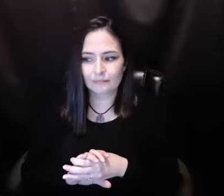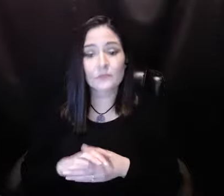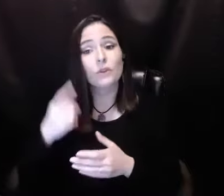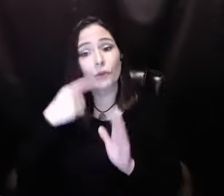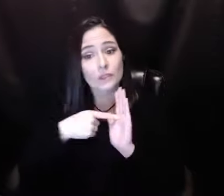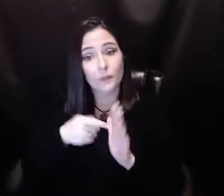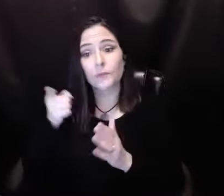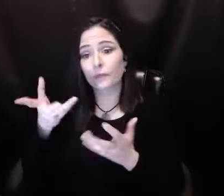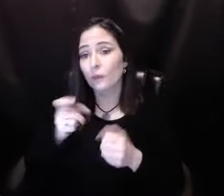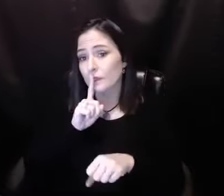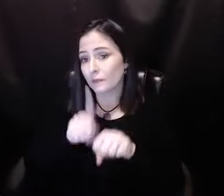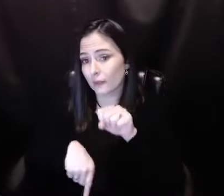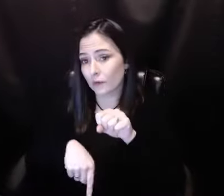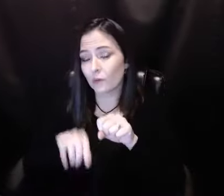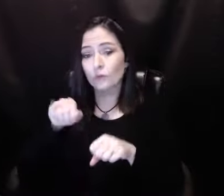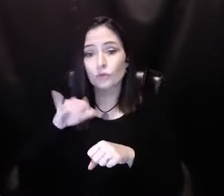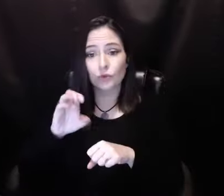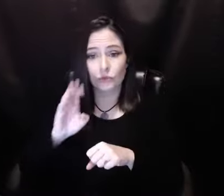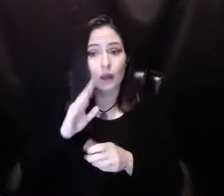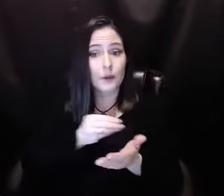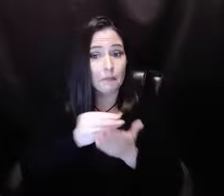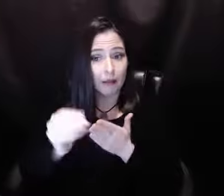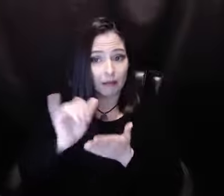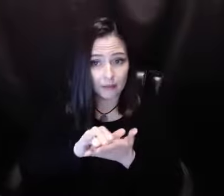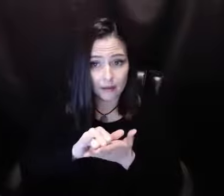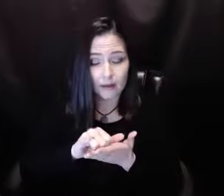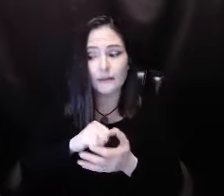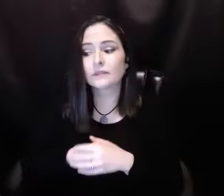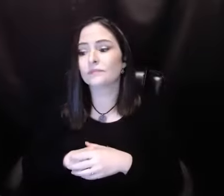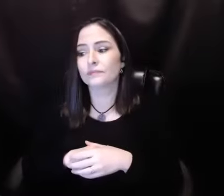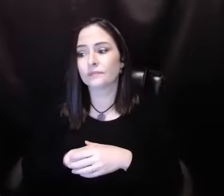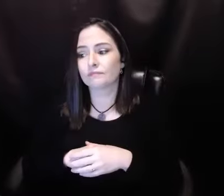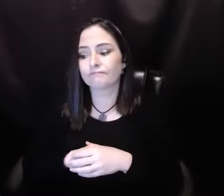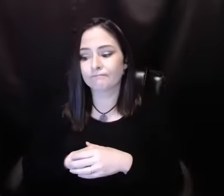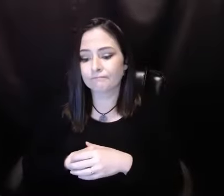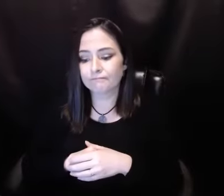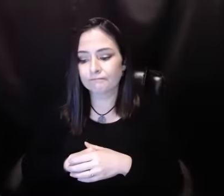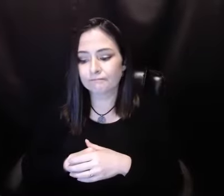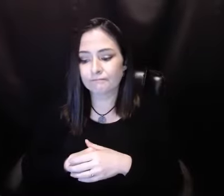And he wanted tomato juice, for instance. And I would buy it. I would bring it to the hospital.